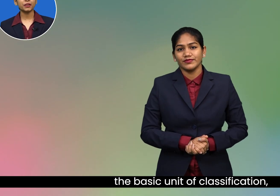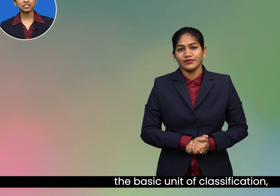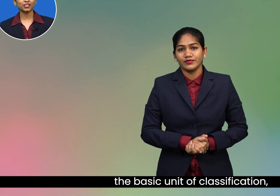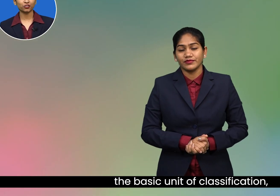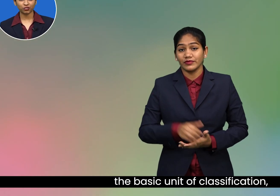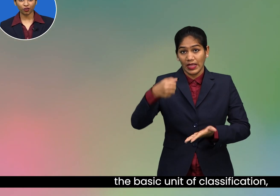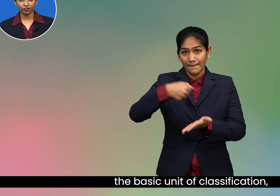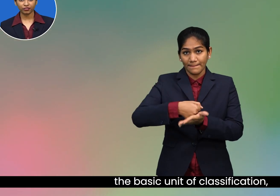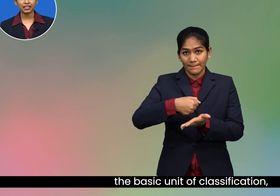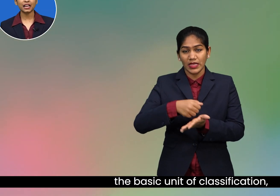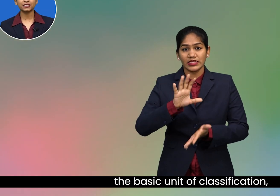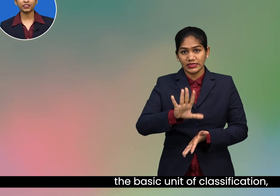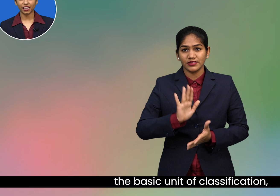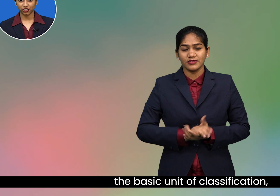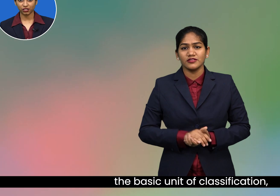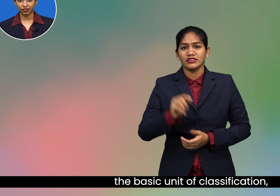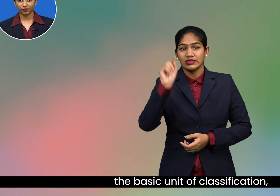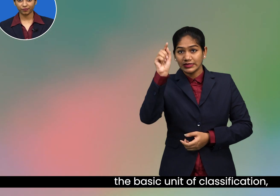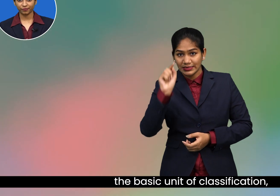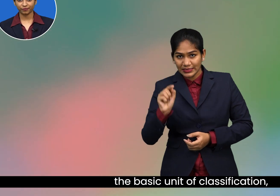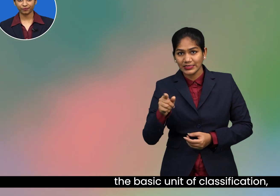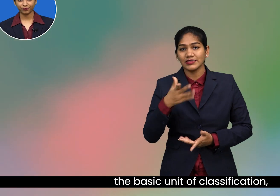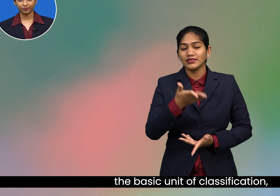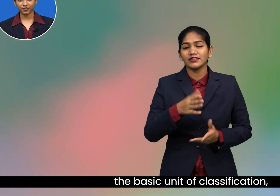The basic unit of classification